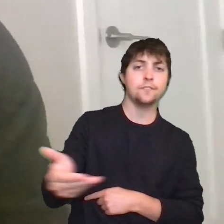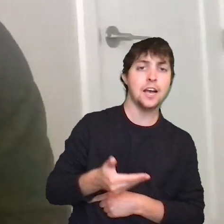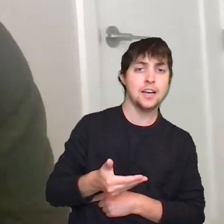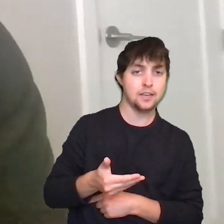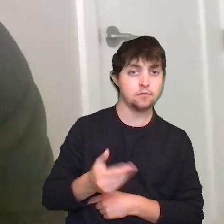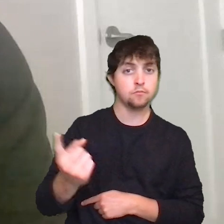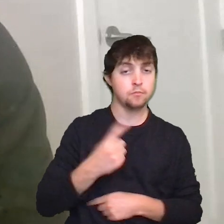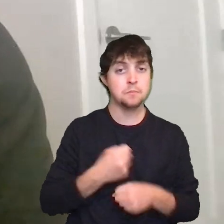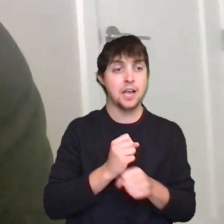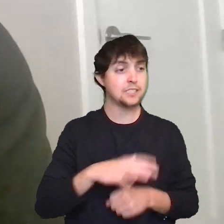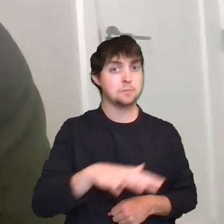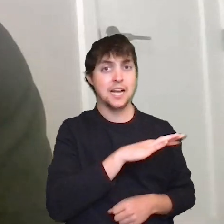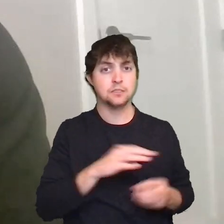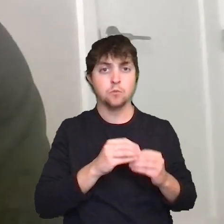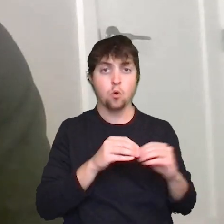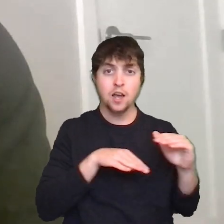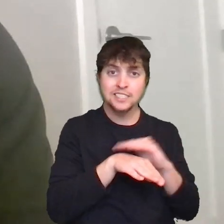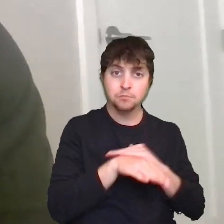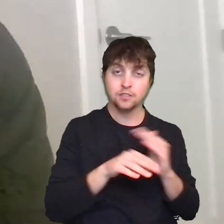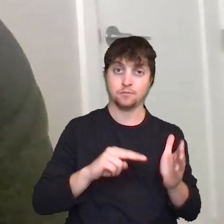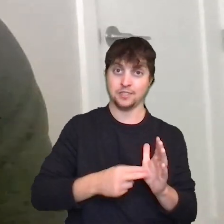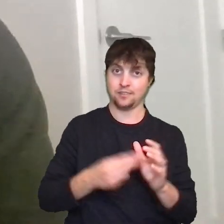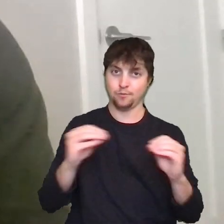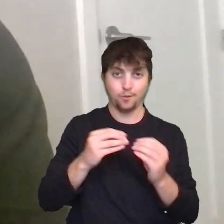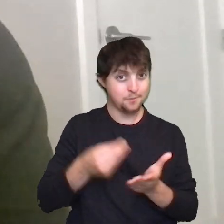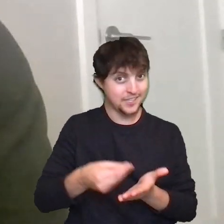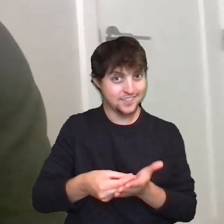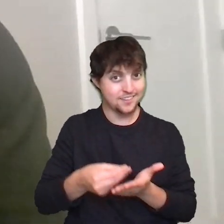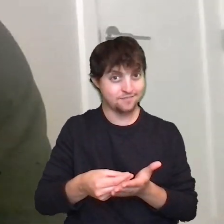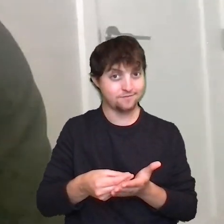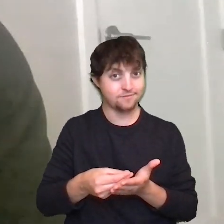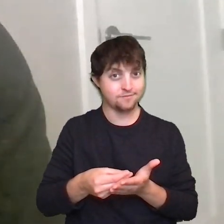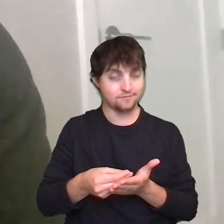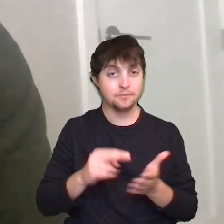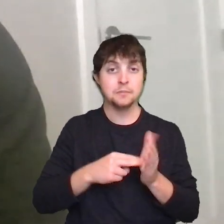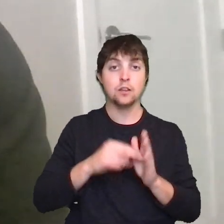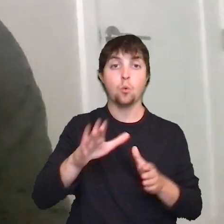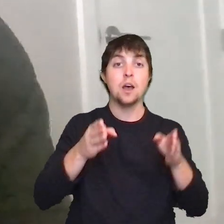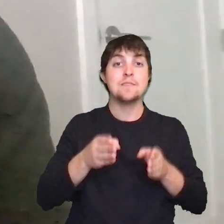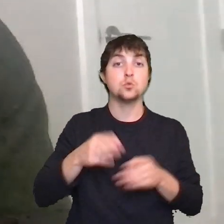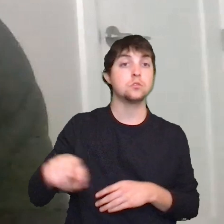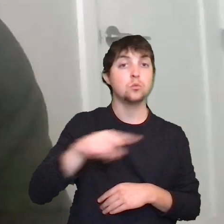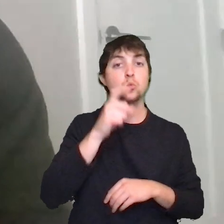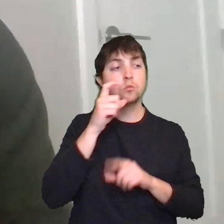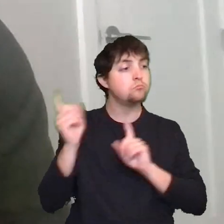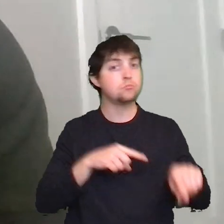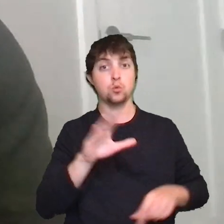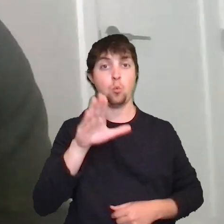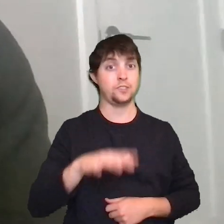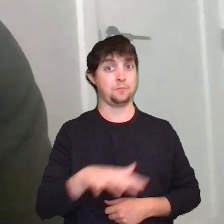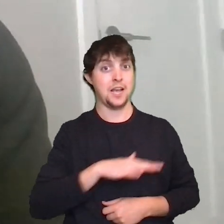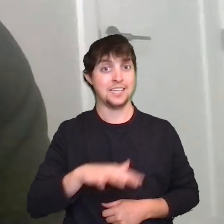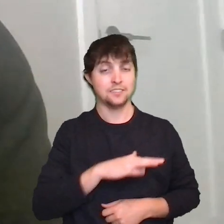with disabilities and making spaces accessible, it means more money. It means that individuals are coming